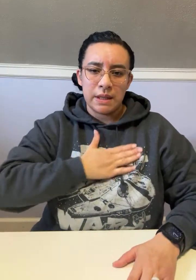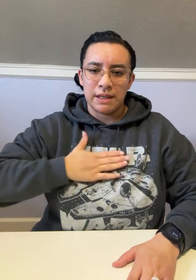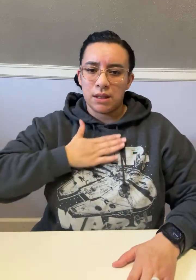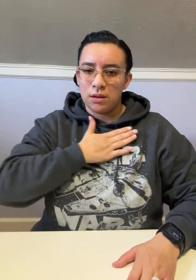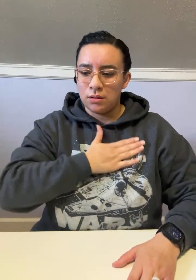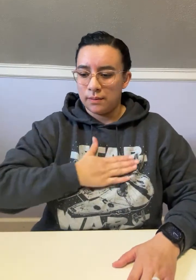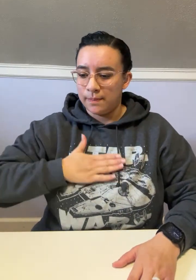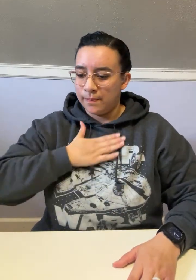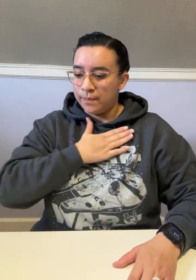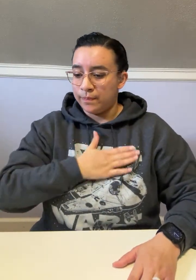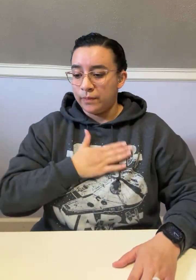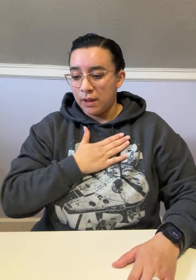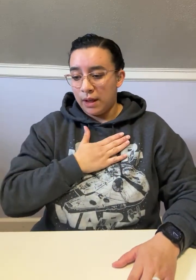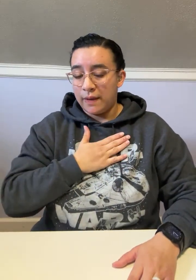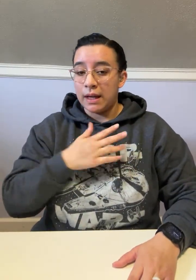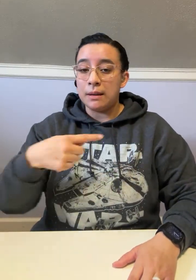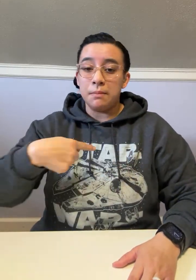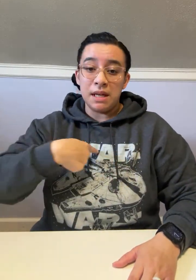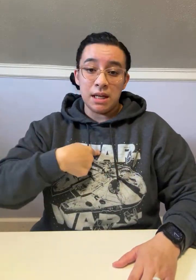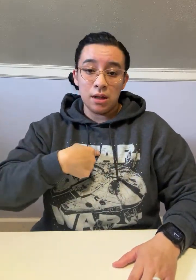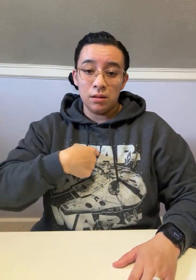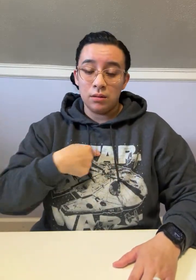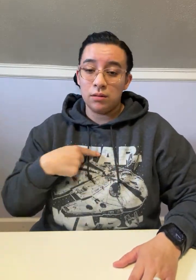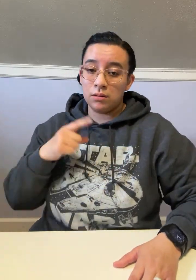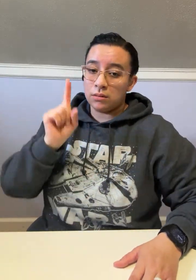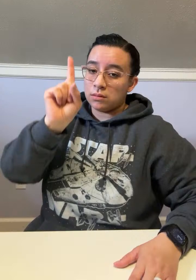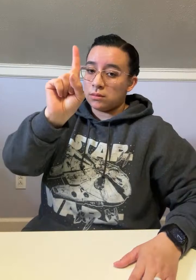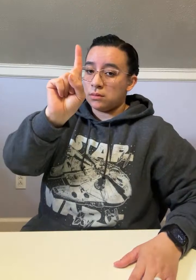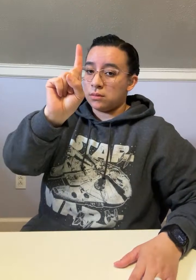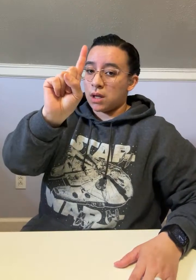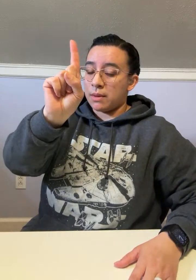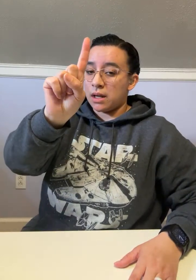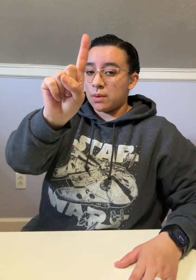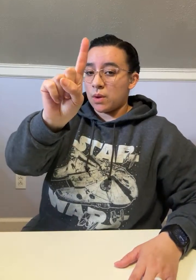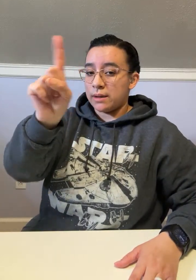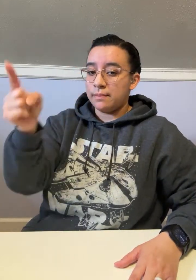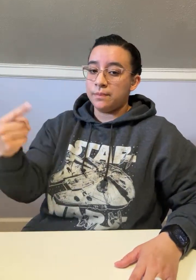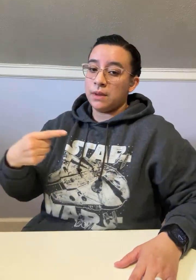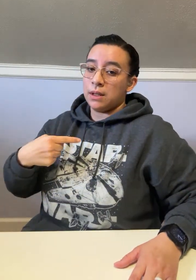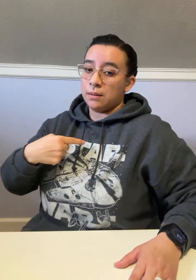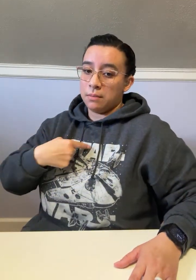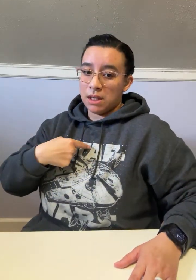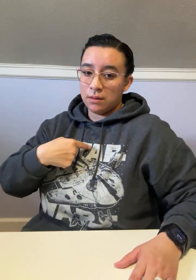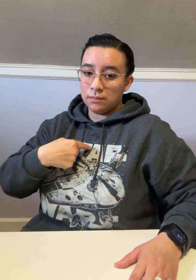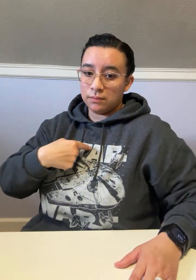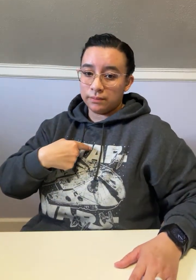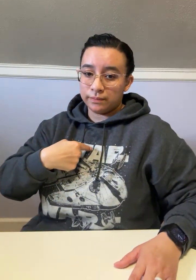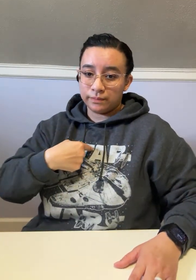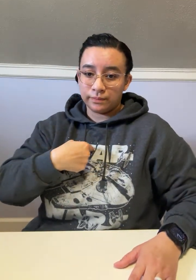please. And then me, dominant hand number 1, me,